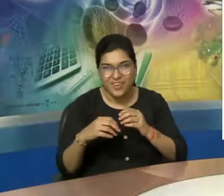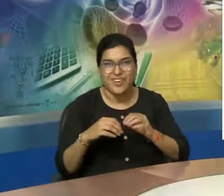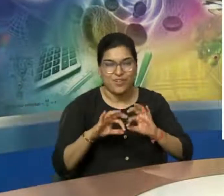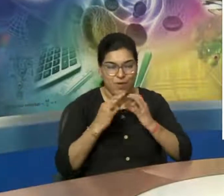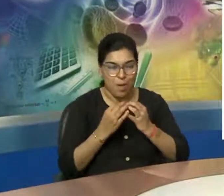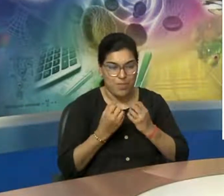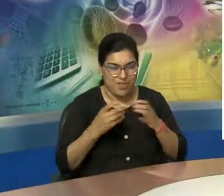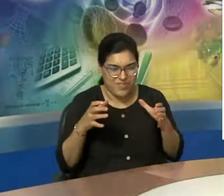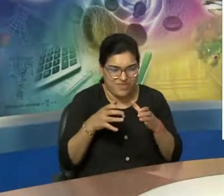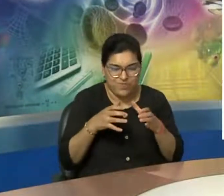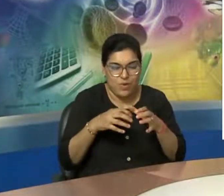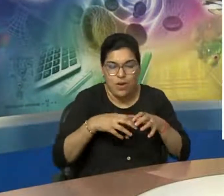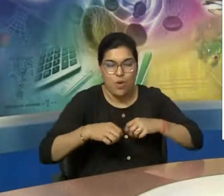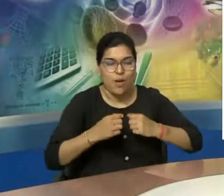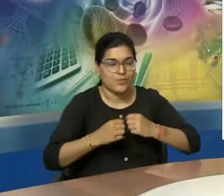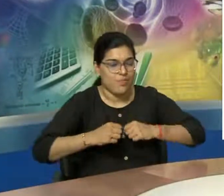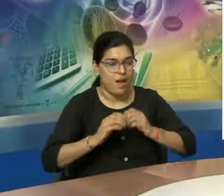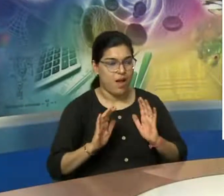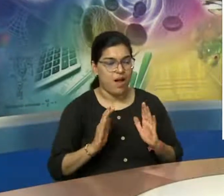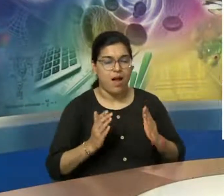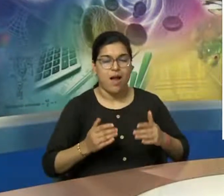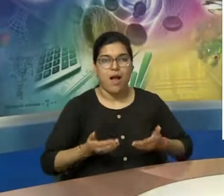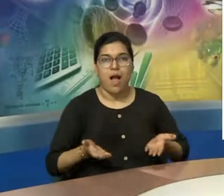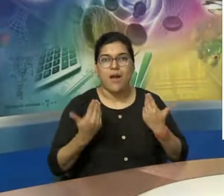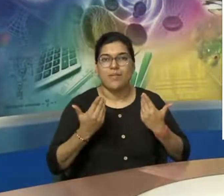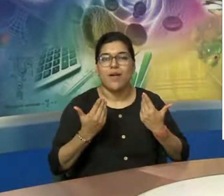food, the third is water,